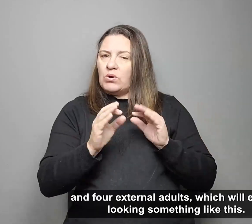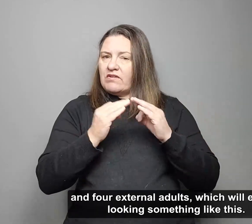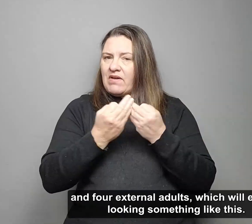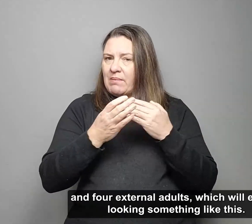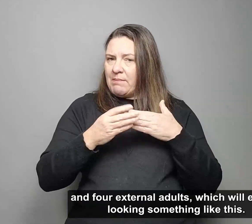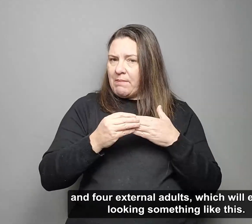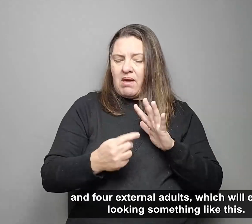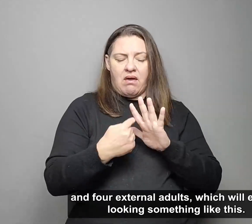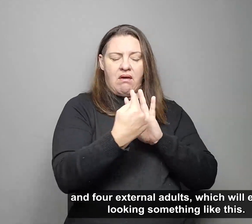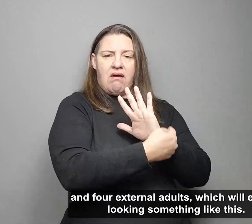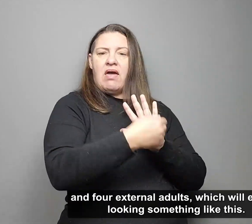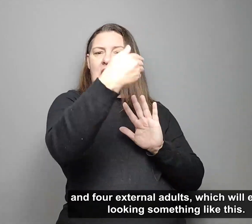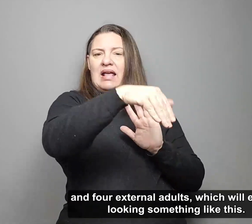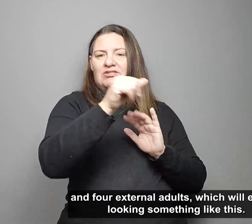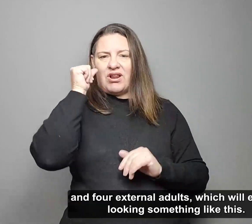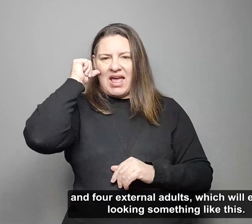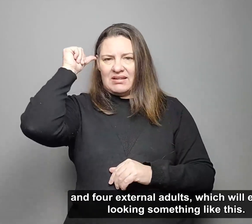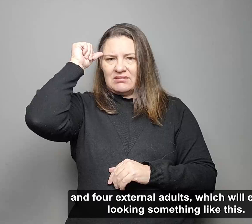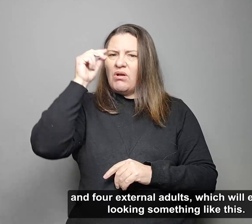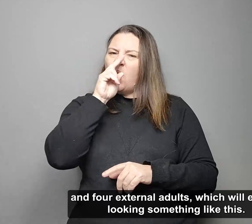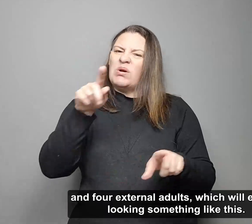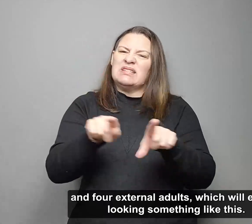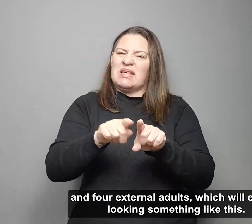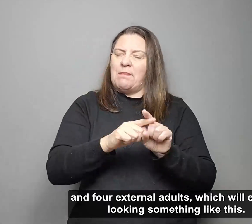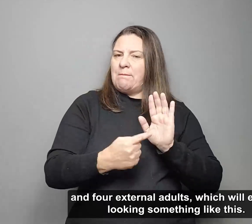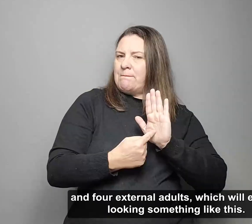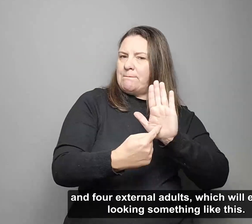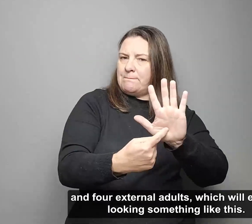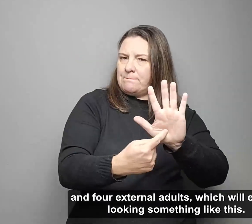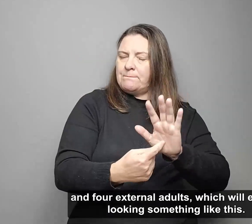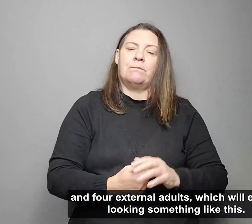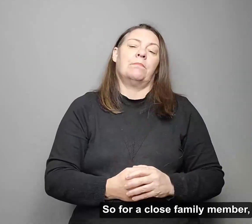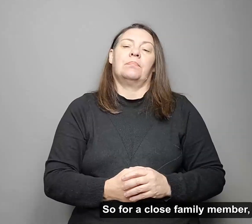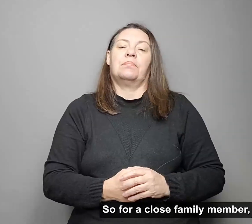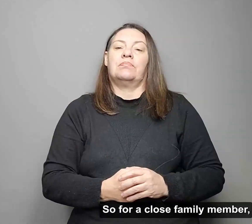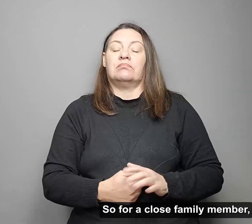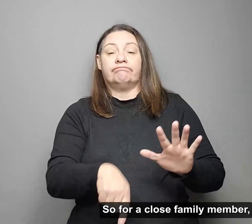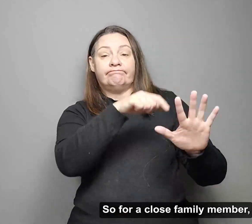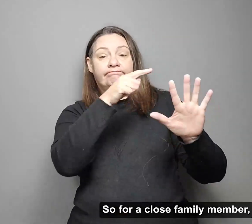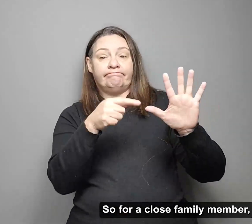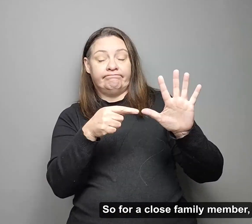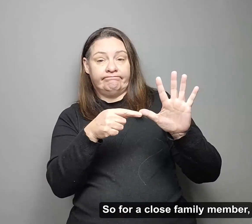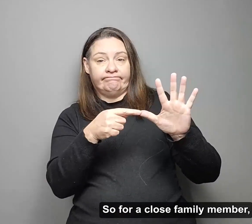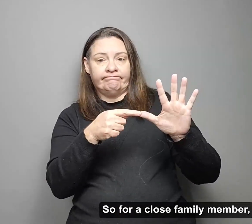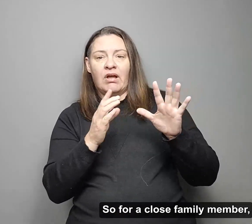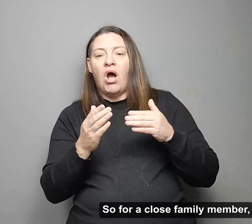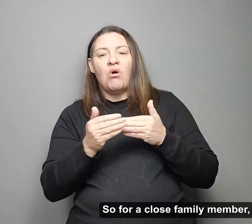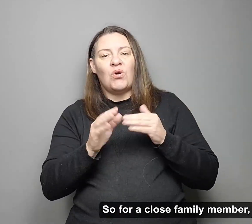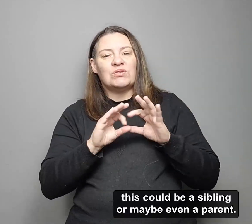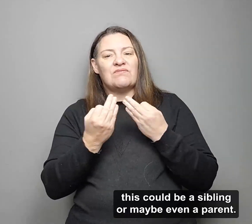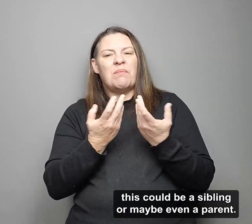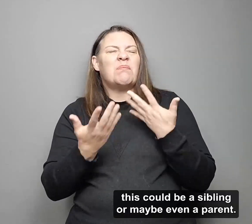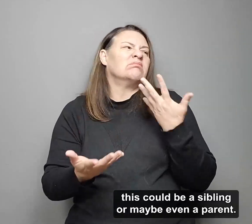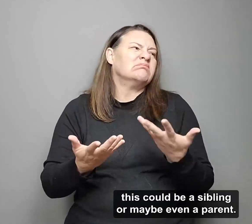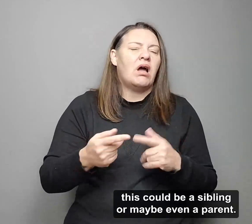network and 4 external adults, which will end up looking something like this. So, for a close family member, this could